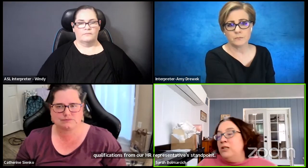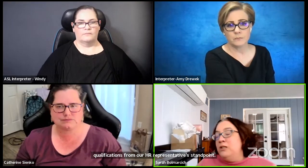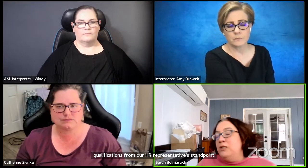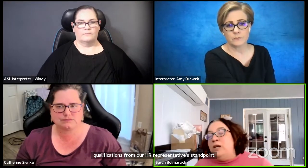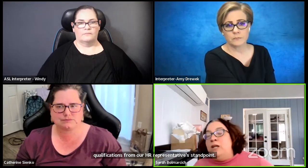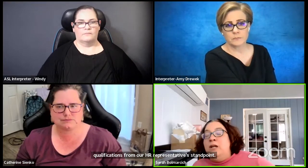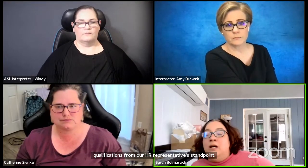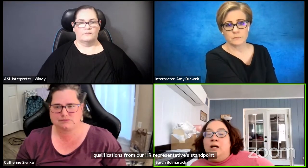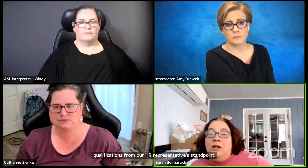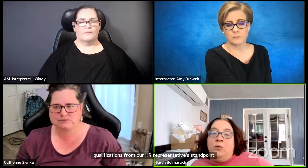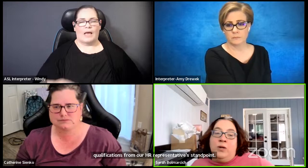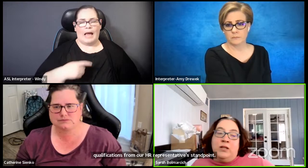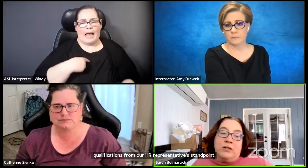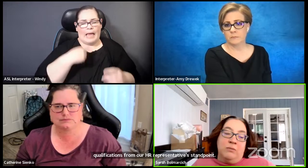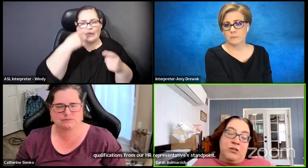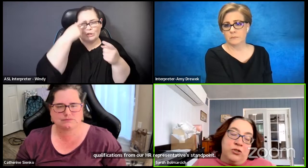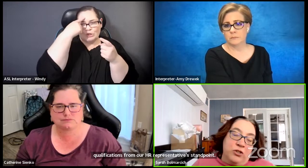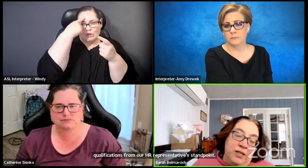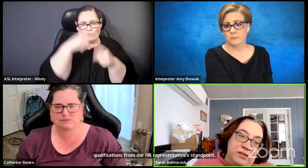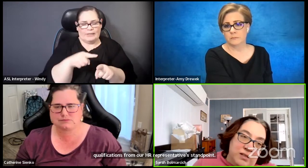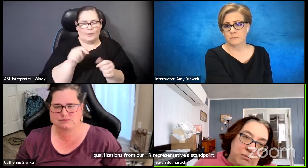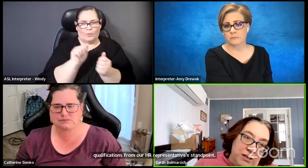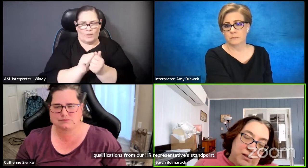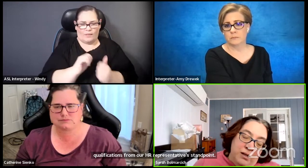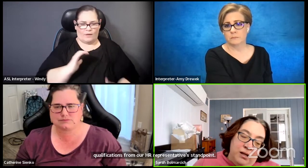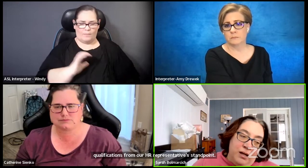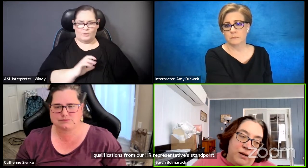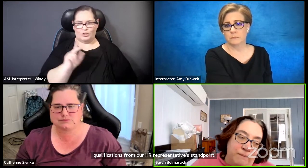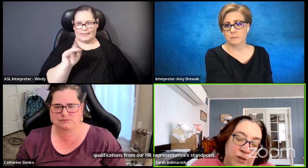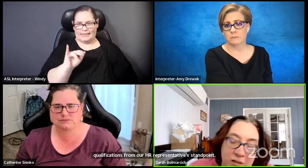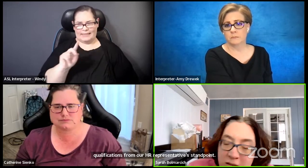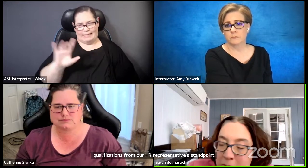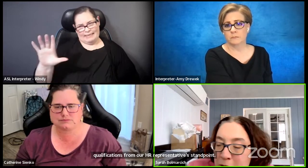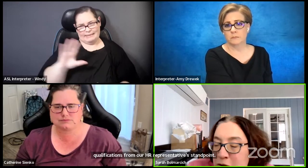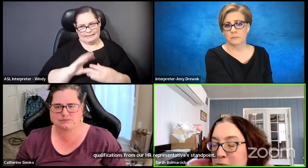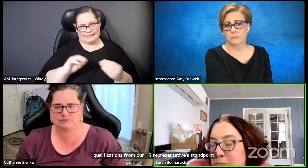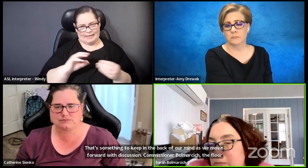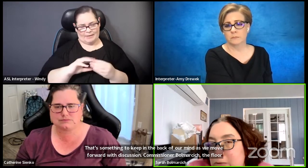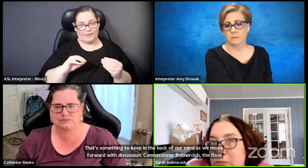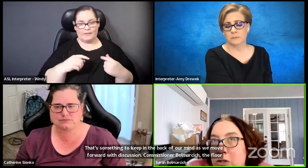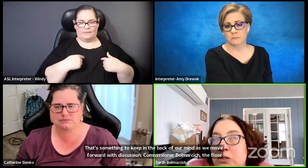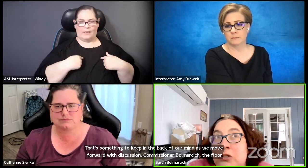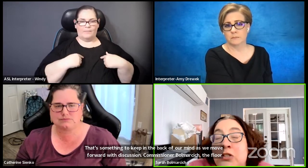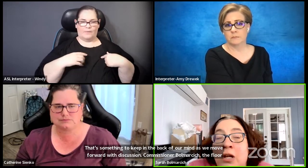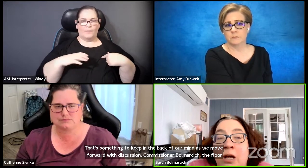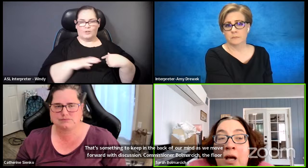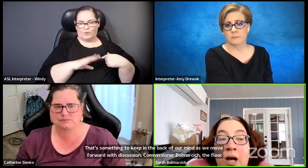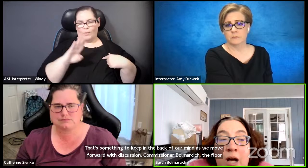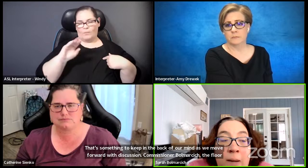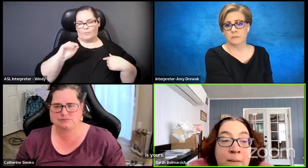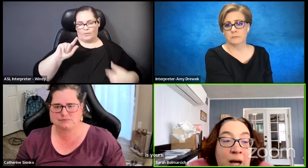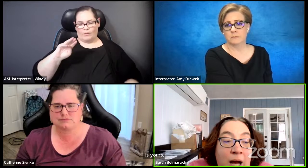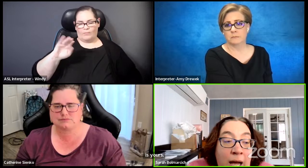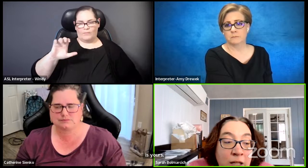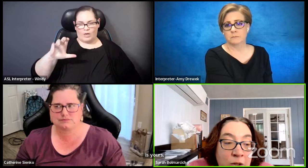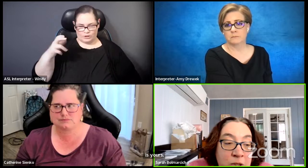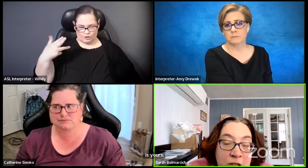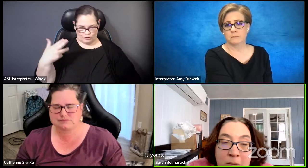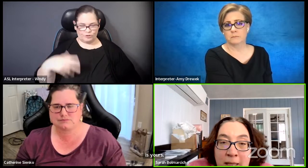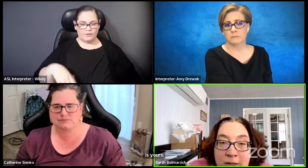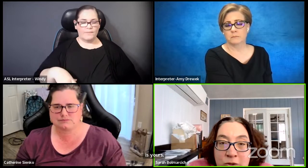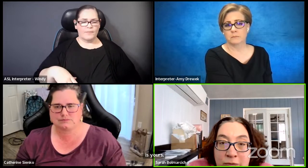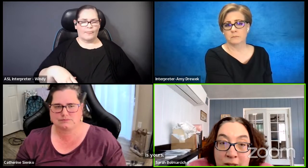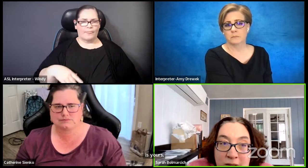I actually agree with Commissioner Kidd's statement. This is Commissioner Bolmarsich. I